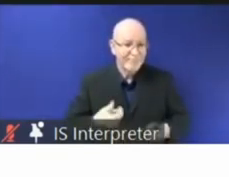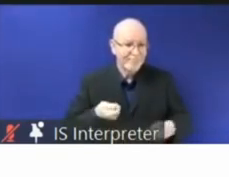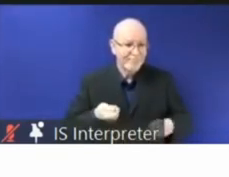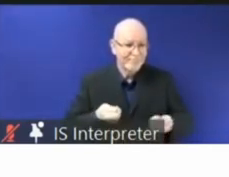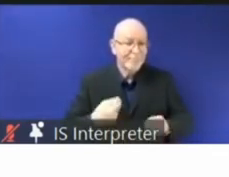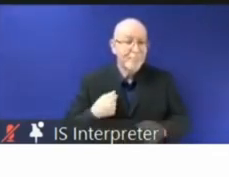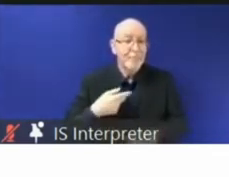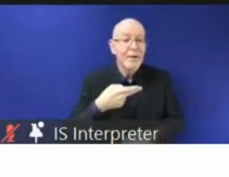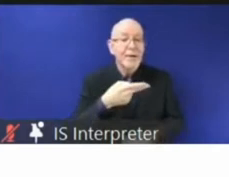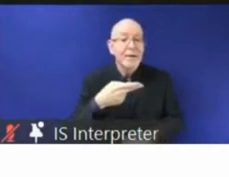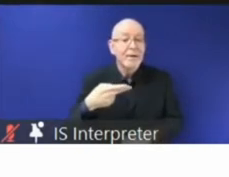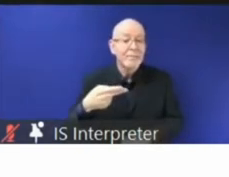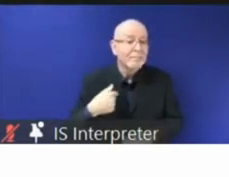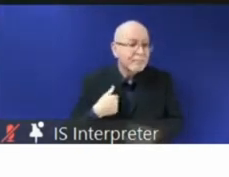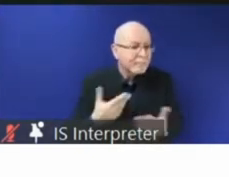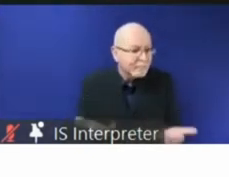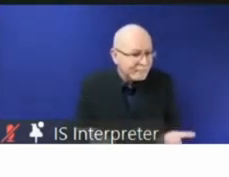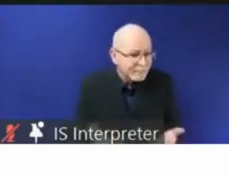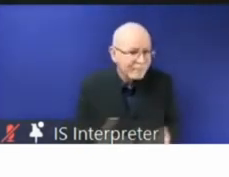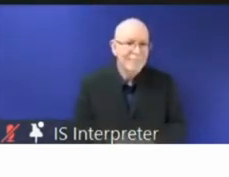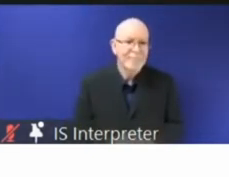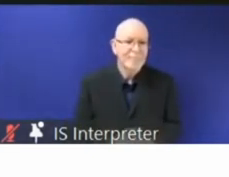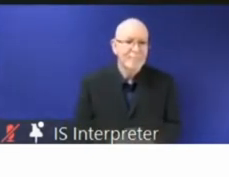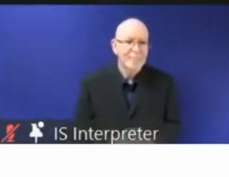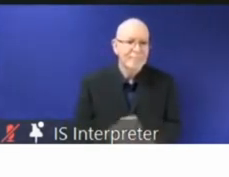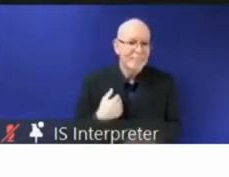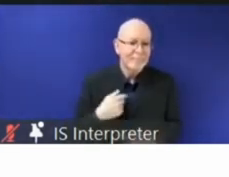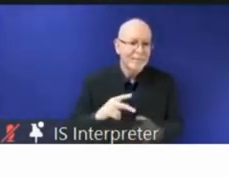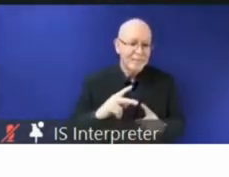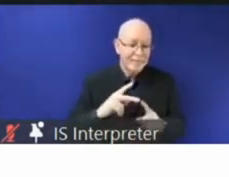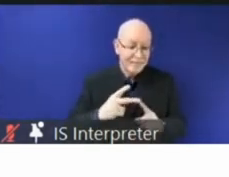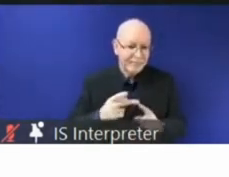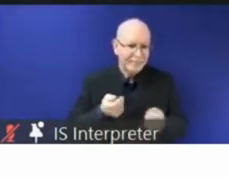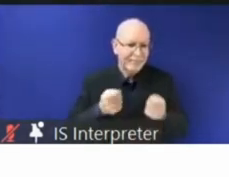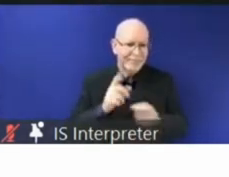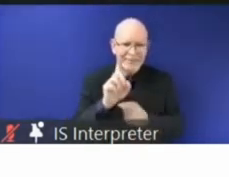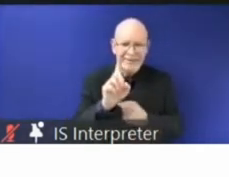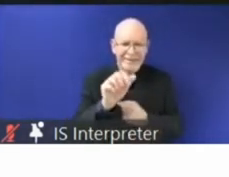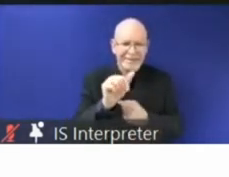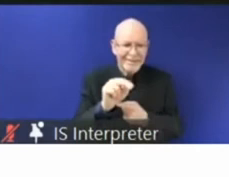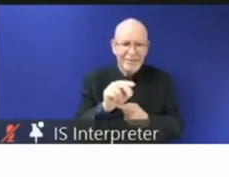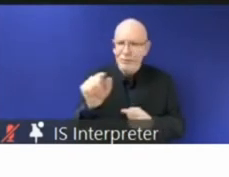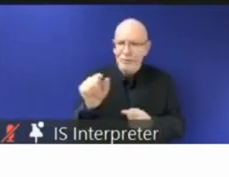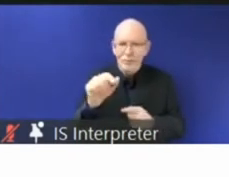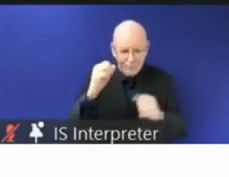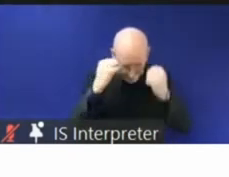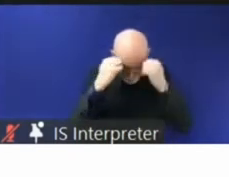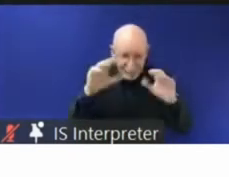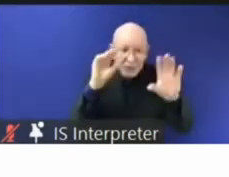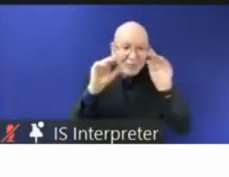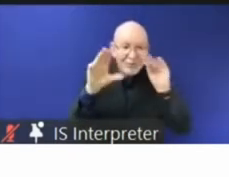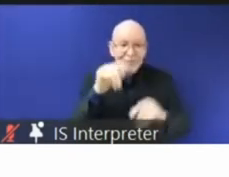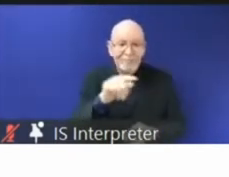Needs at King Abdulaziz University. I am an Associate Professor of Industrial